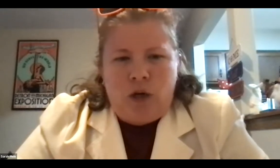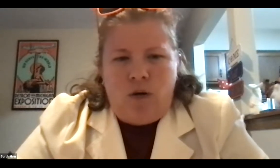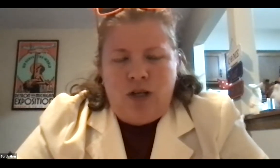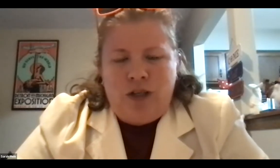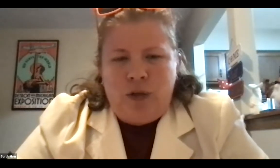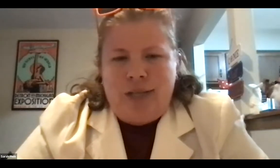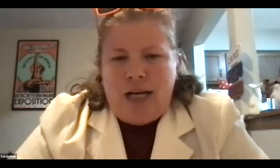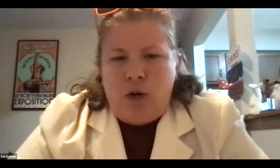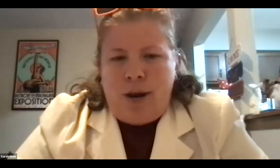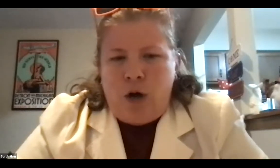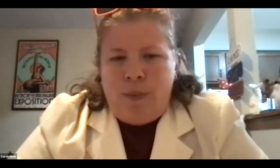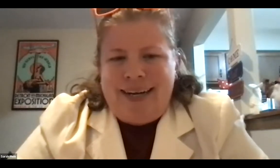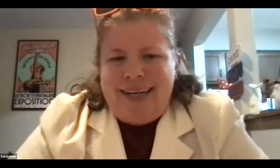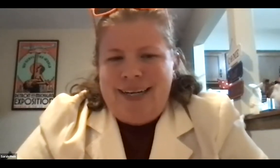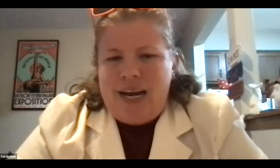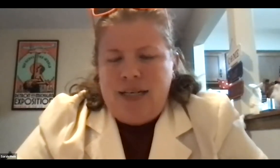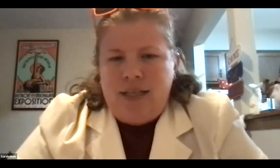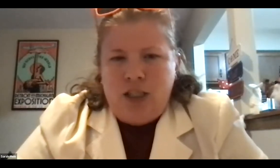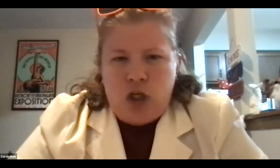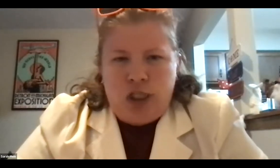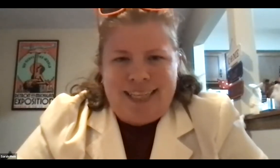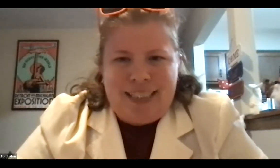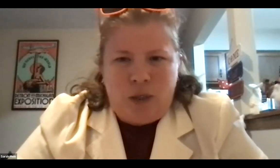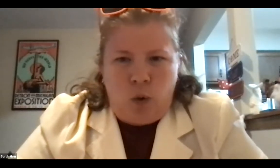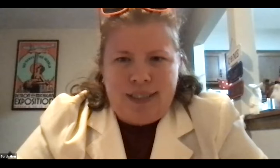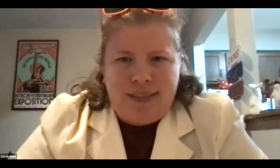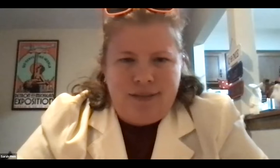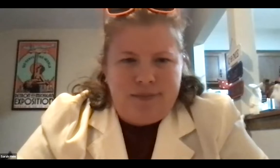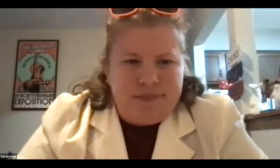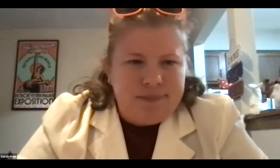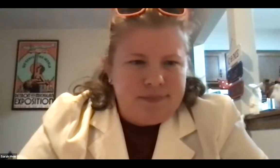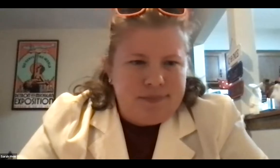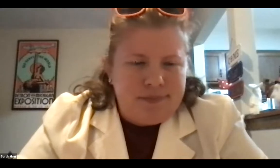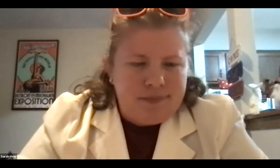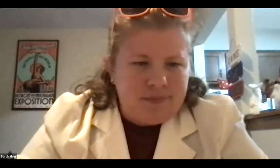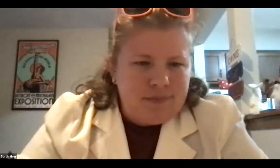to turn this over to Dr. Michael McKee and Nurse Stacy Wood.